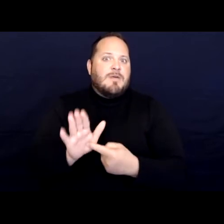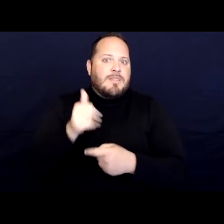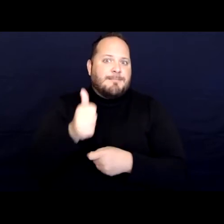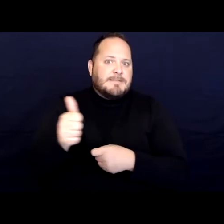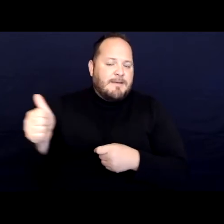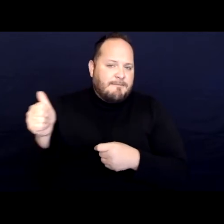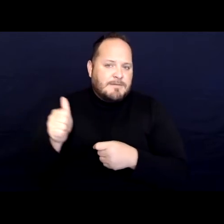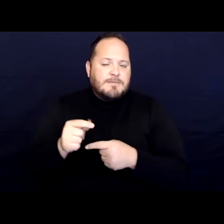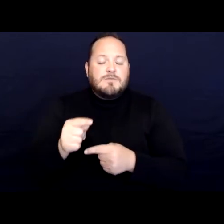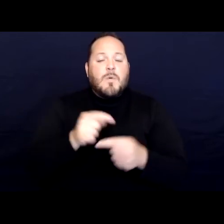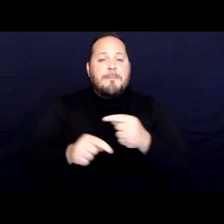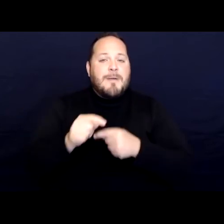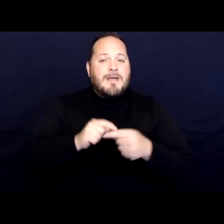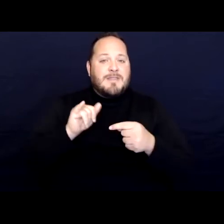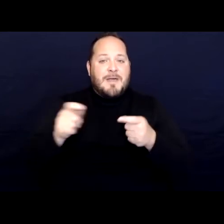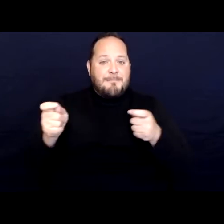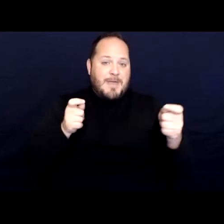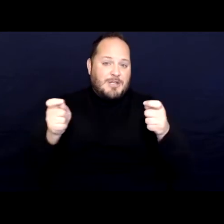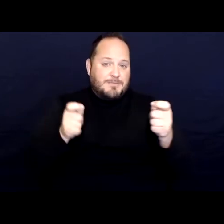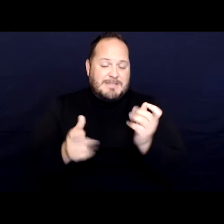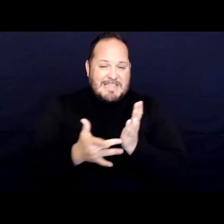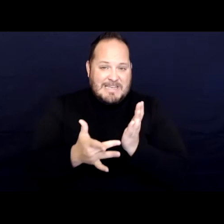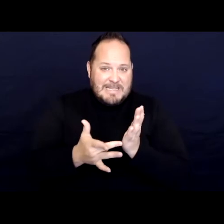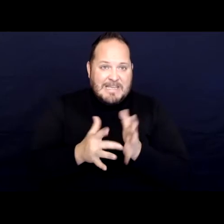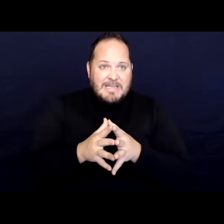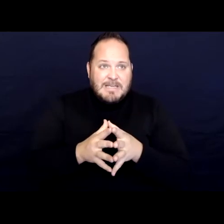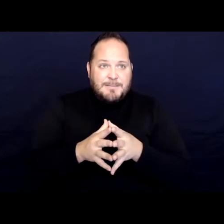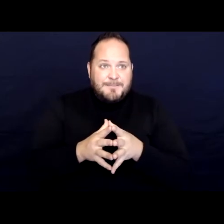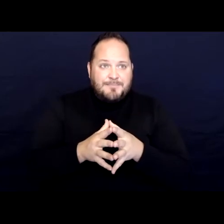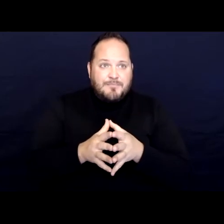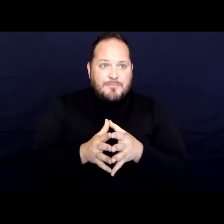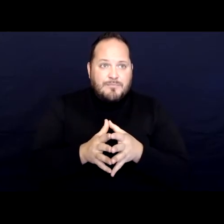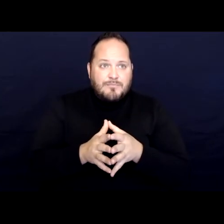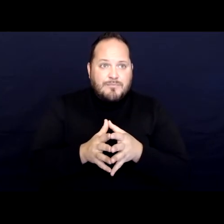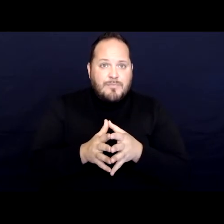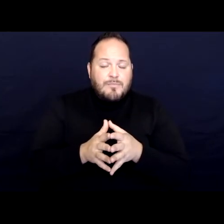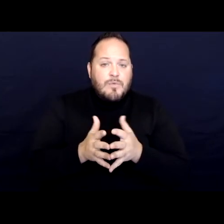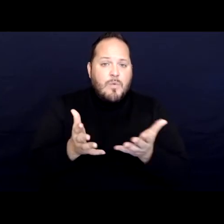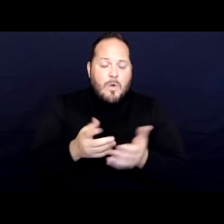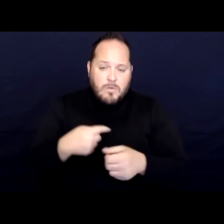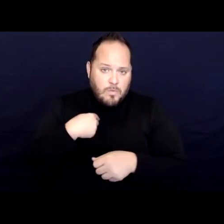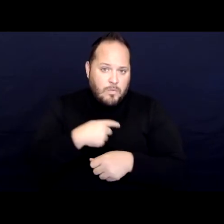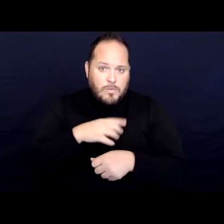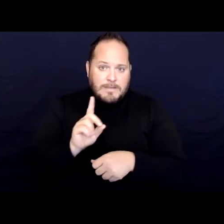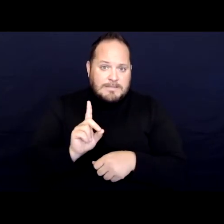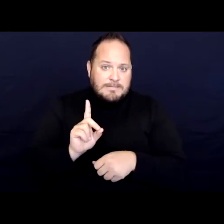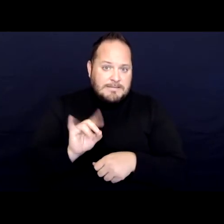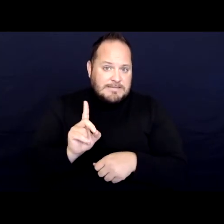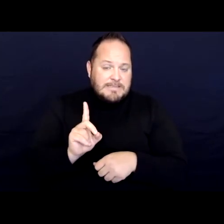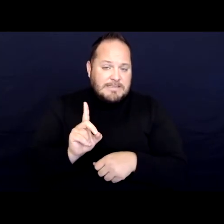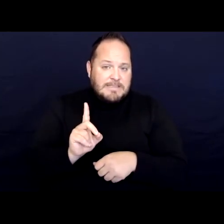management technique things, what we did was a